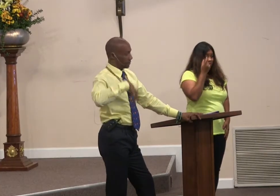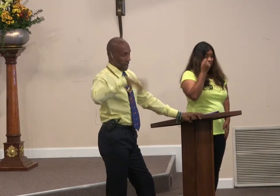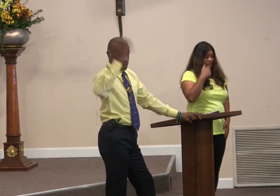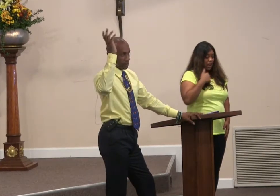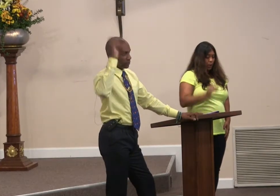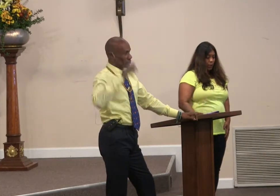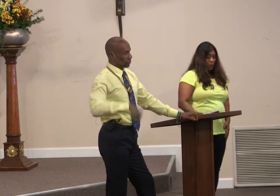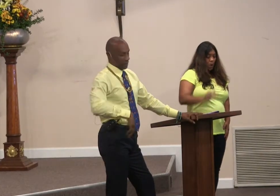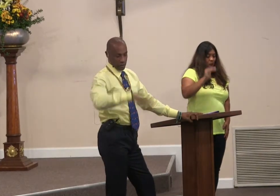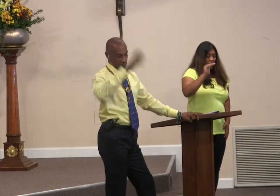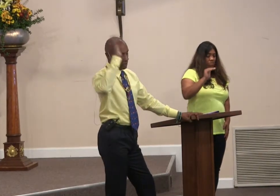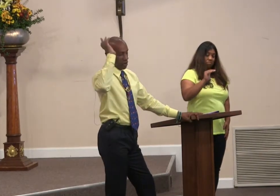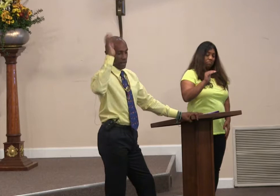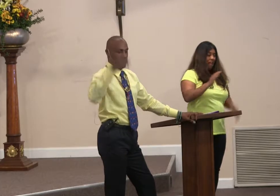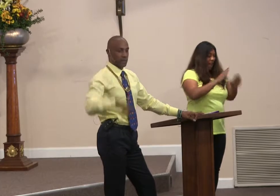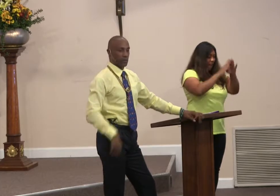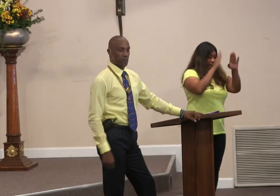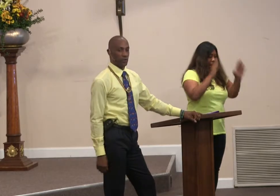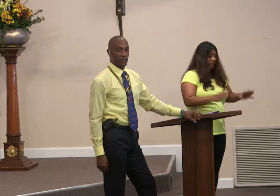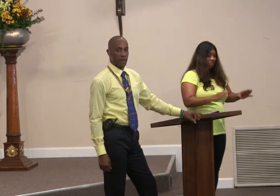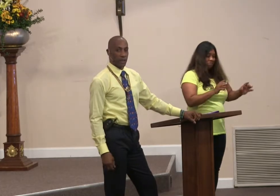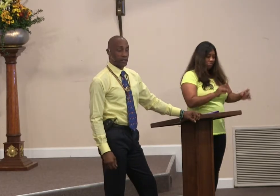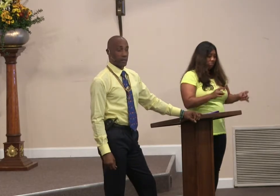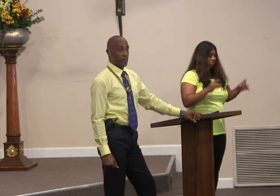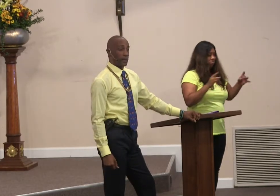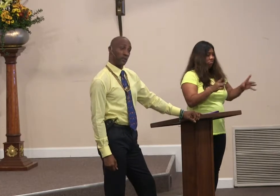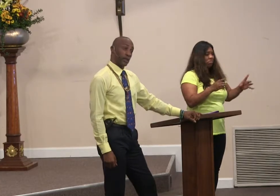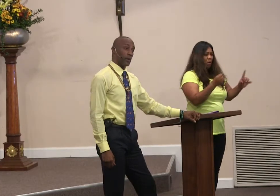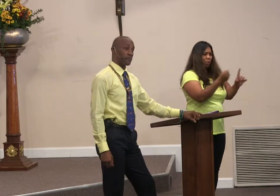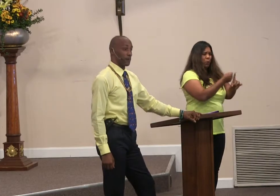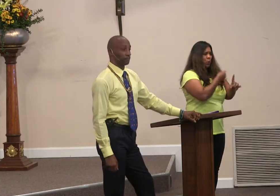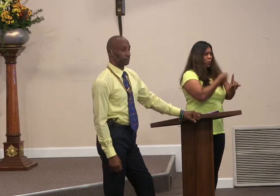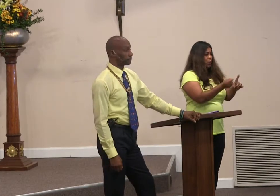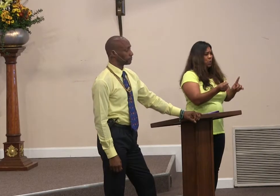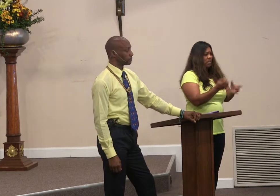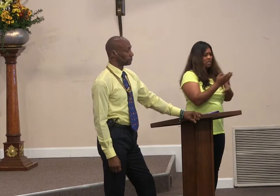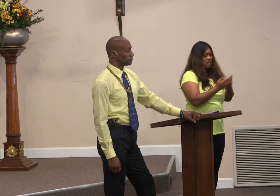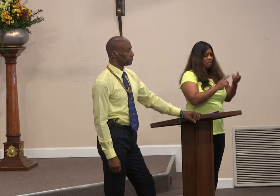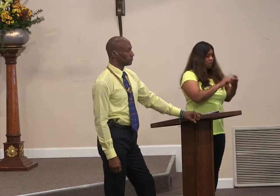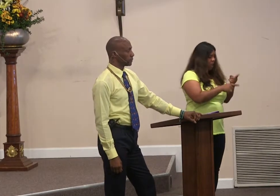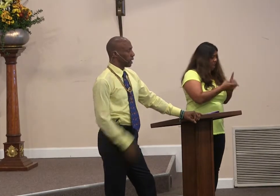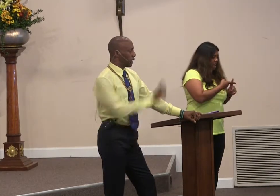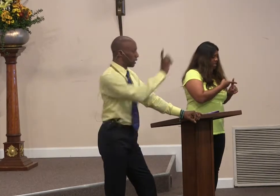Friends and neighbors, there have been all kinds of abuse. And some of them I can get away from.